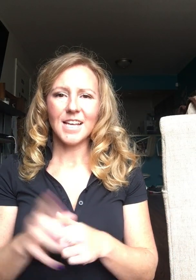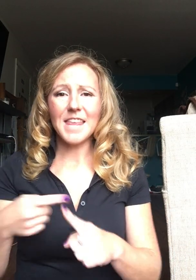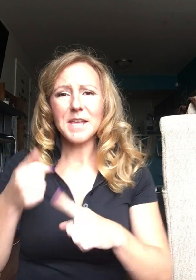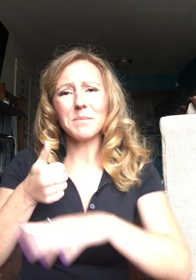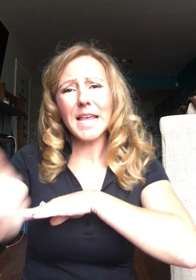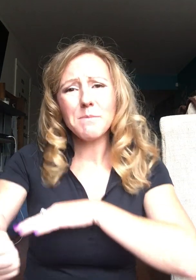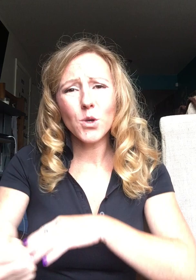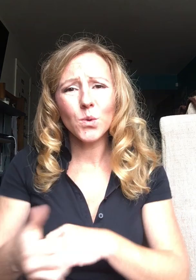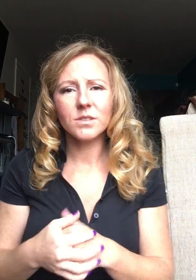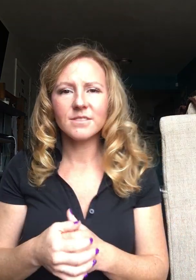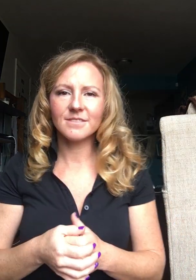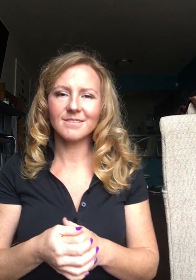and then blame you?